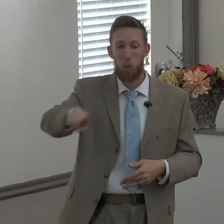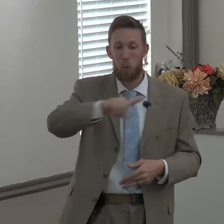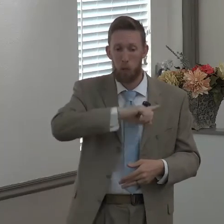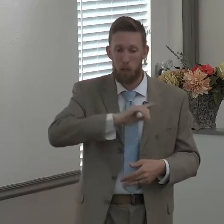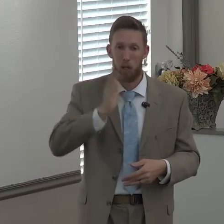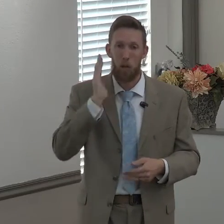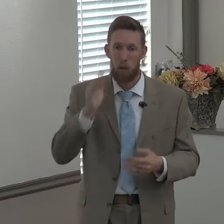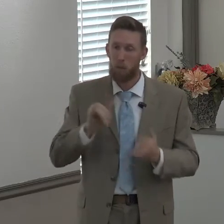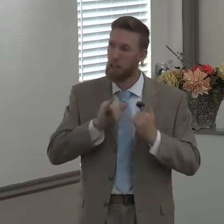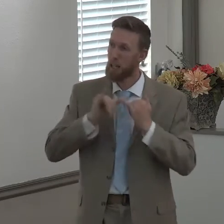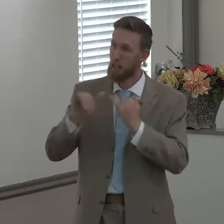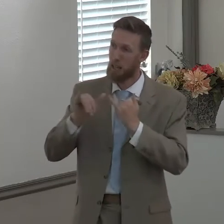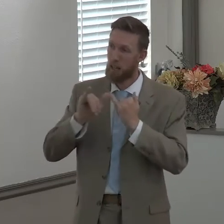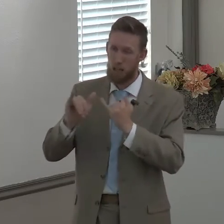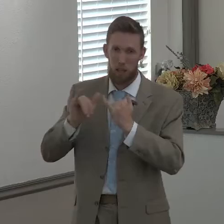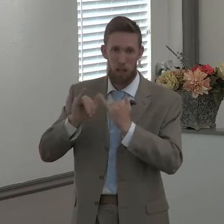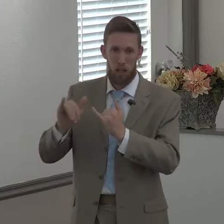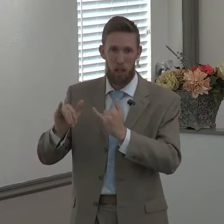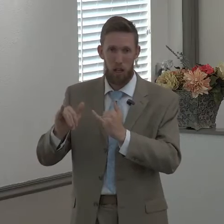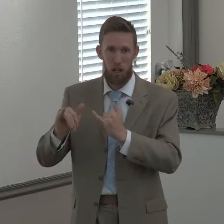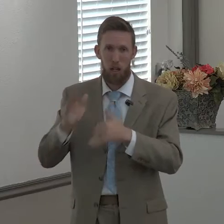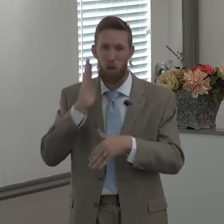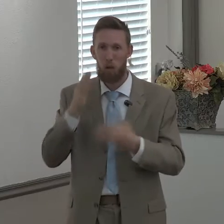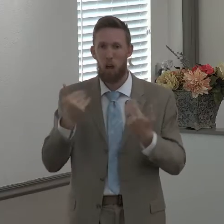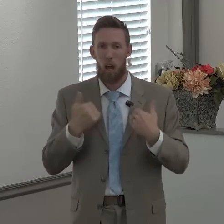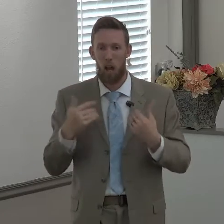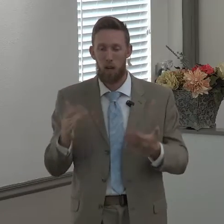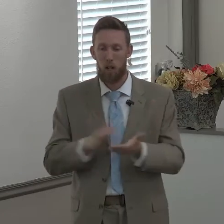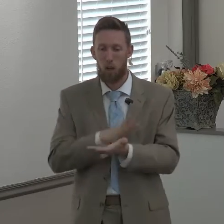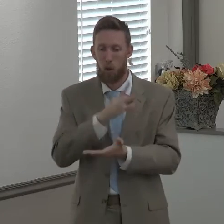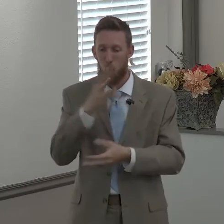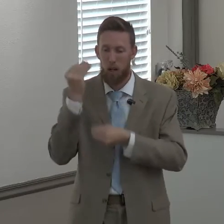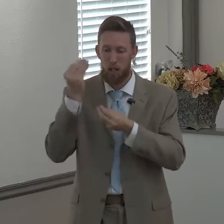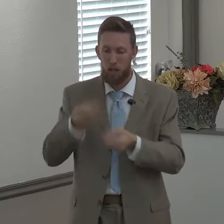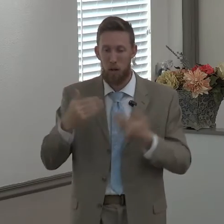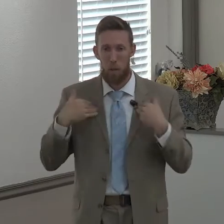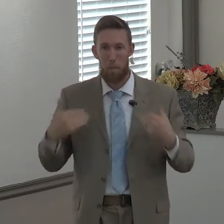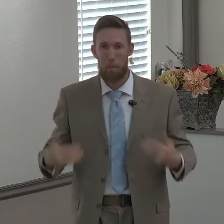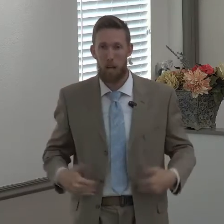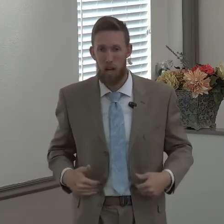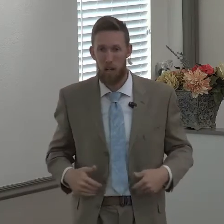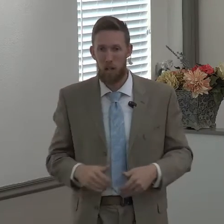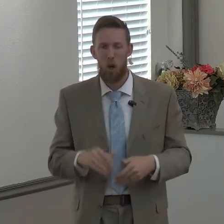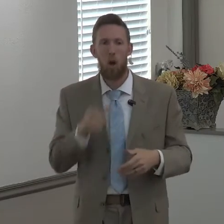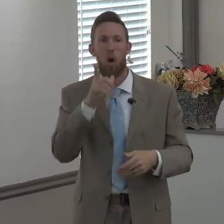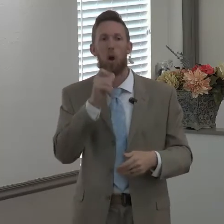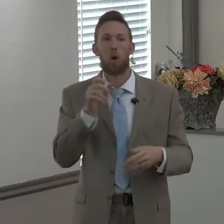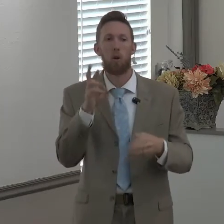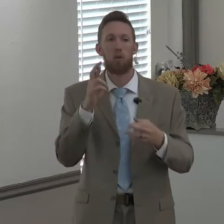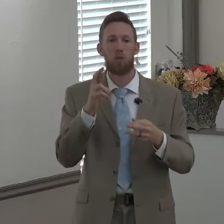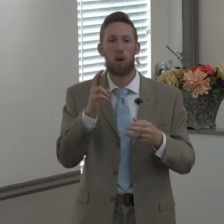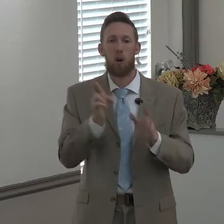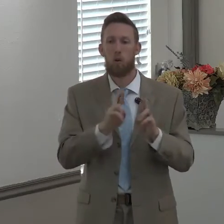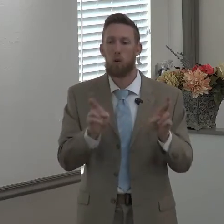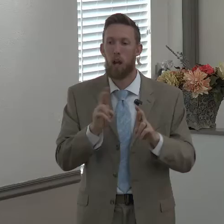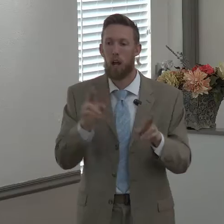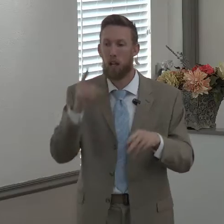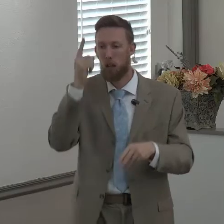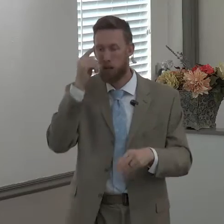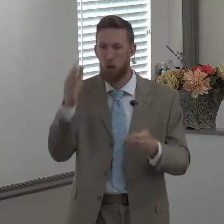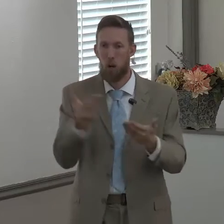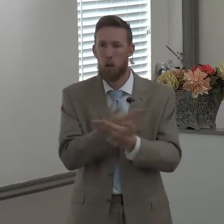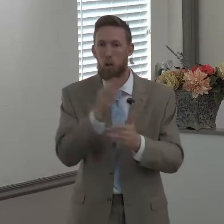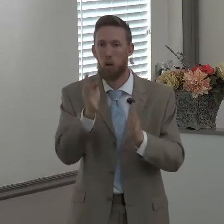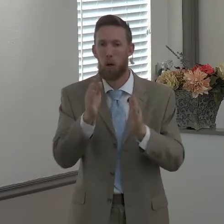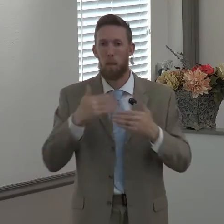We shall know Him as we are known by Him, and we shall be like Him. In other words,